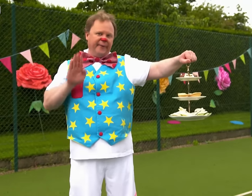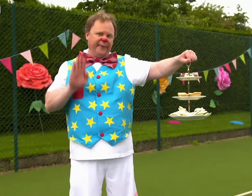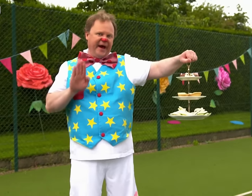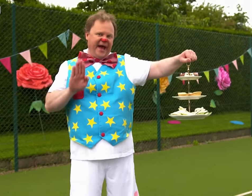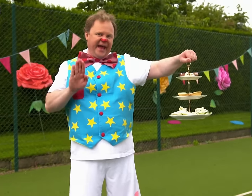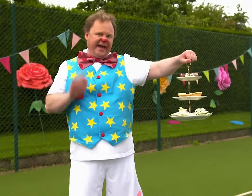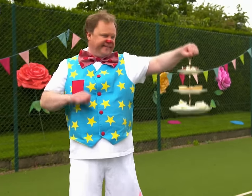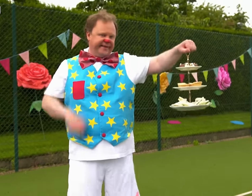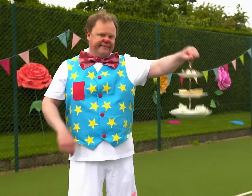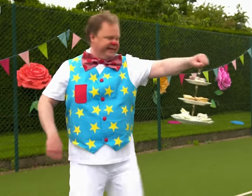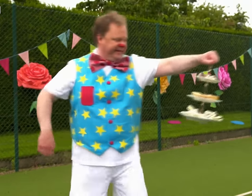Wait.